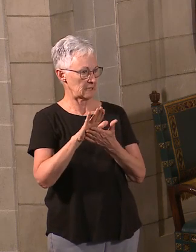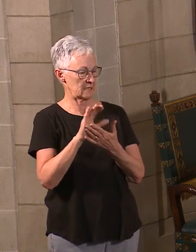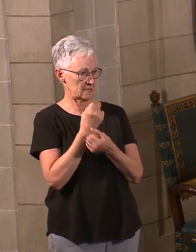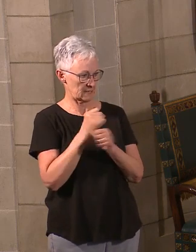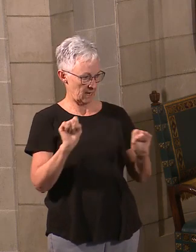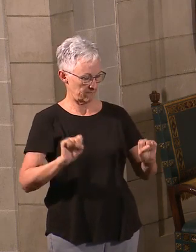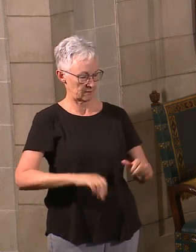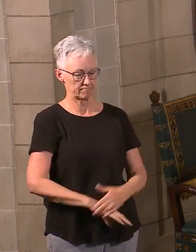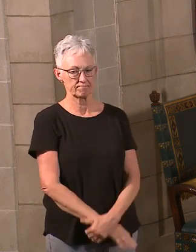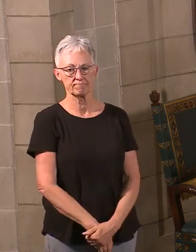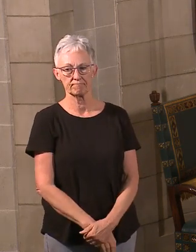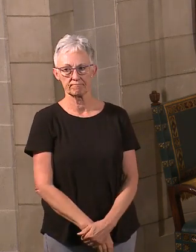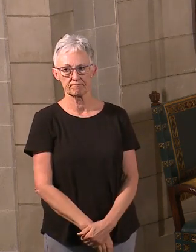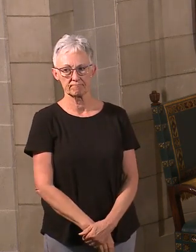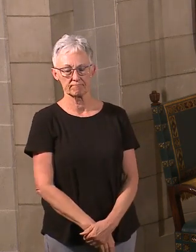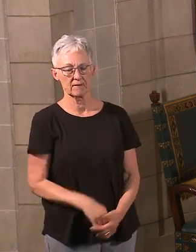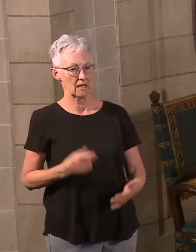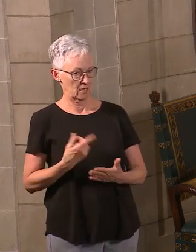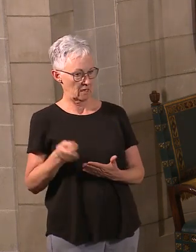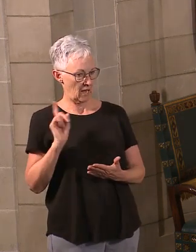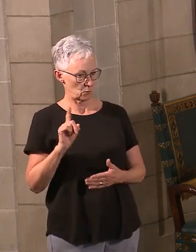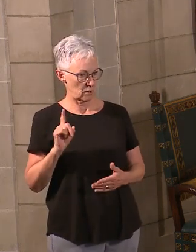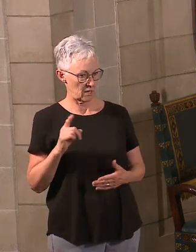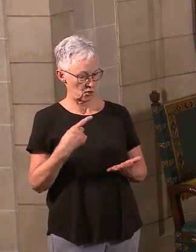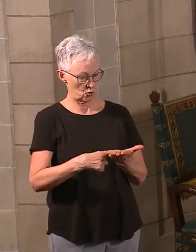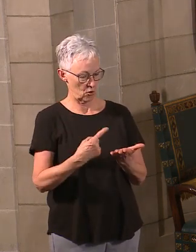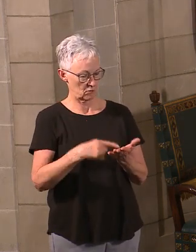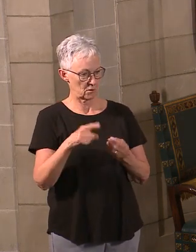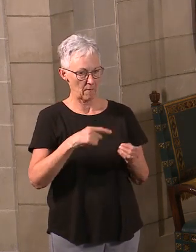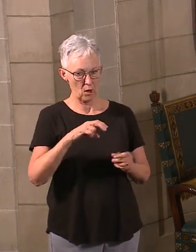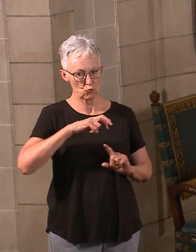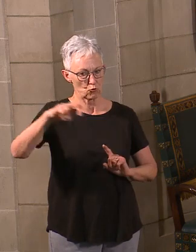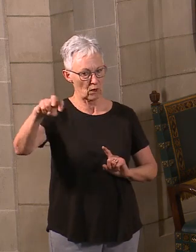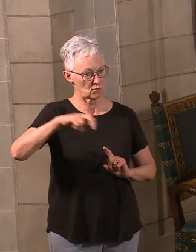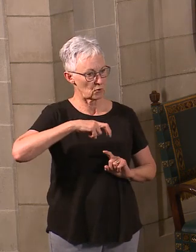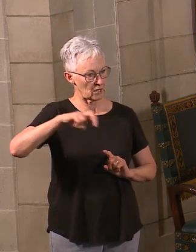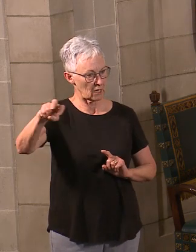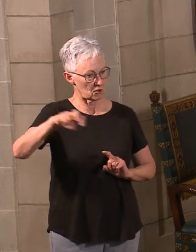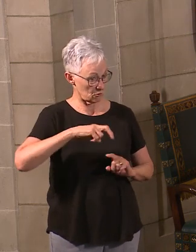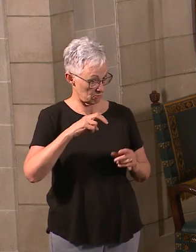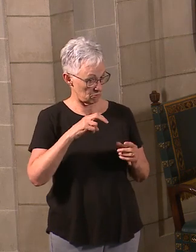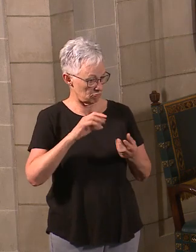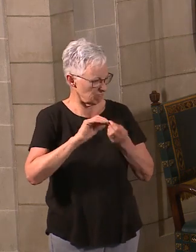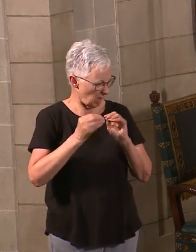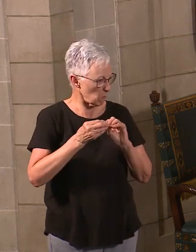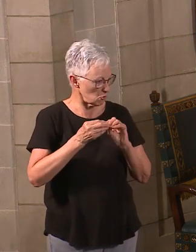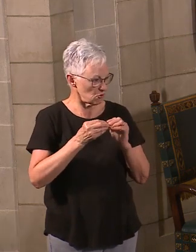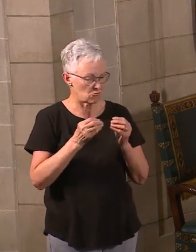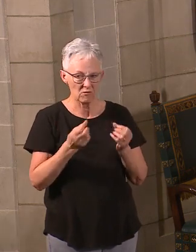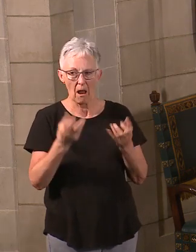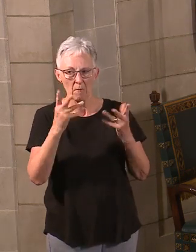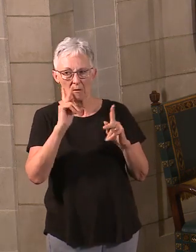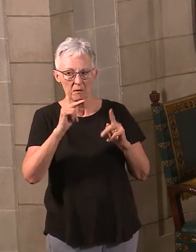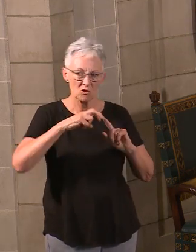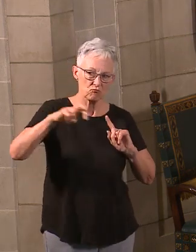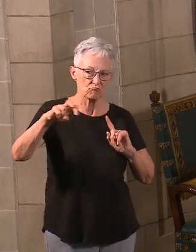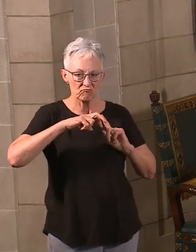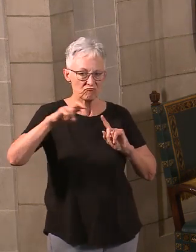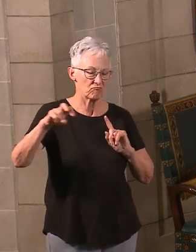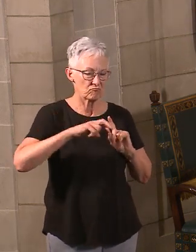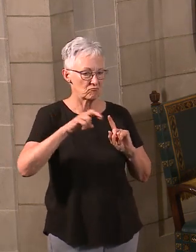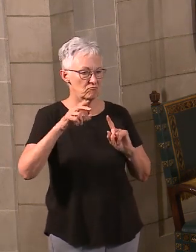talked last week about transportation data. We've got data for the last couple days of March, first couple